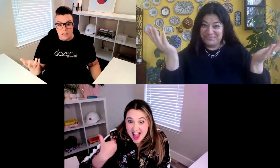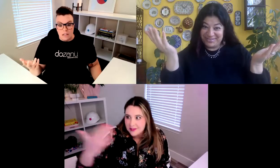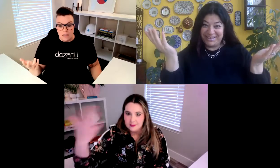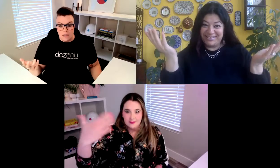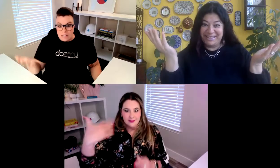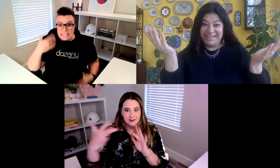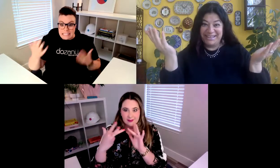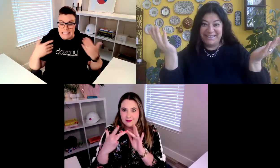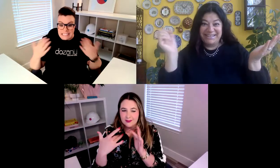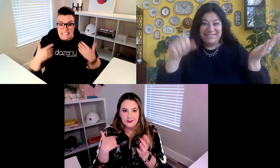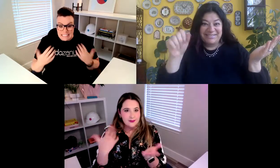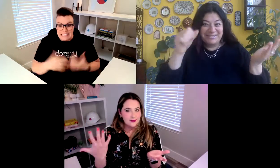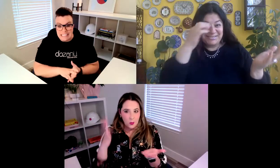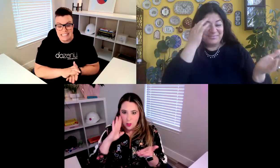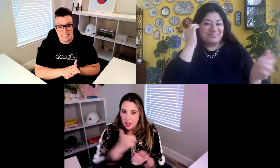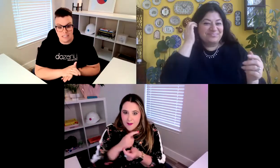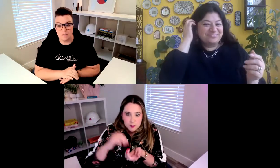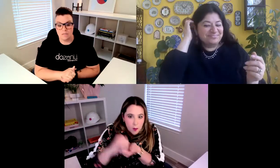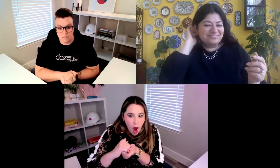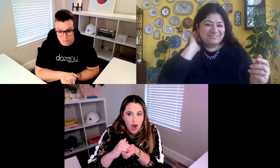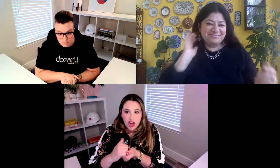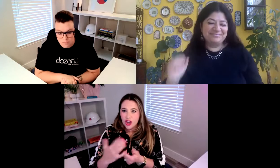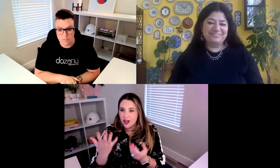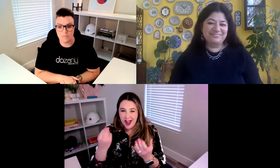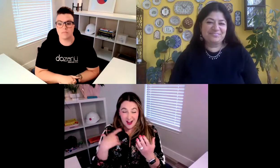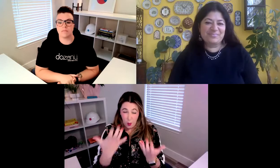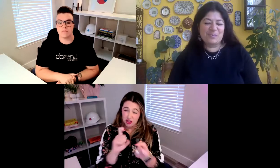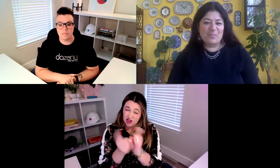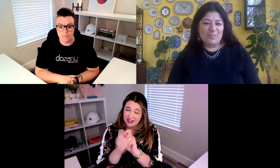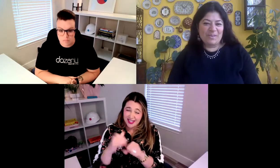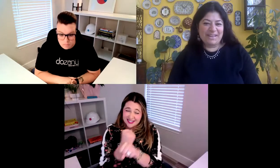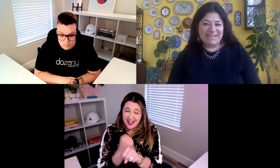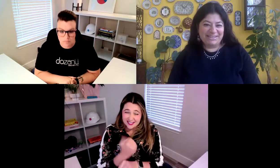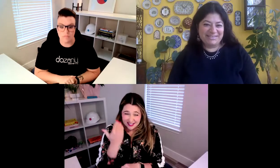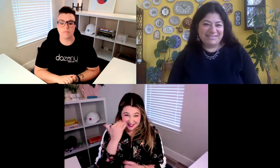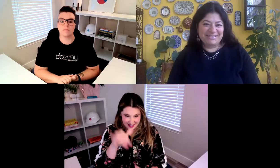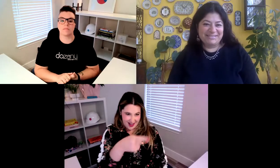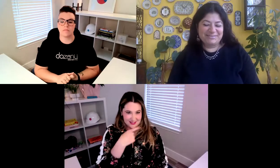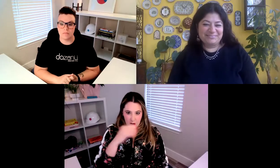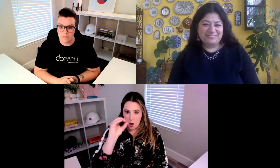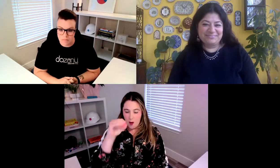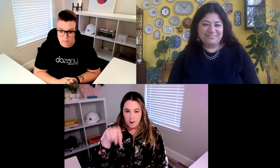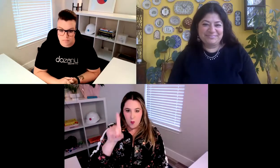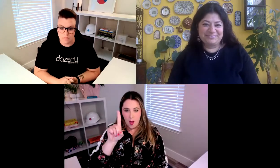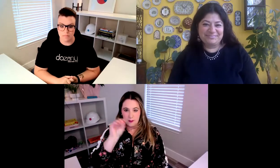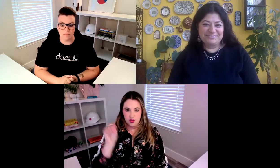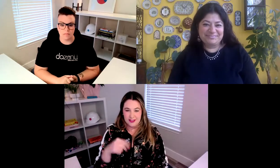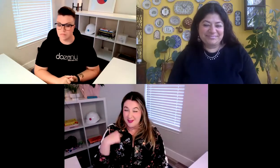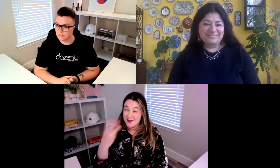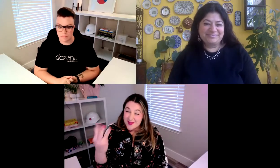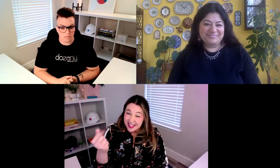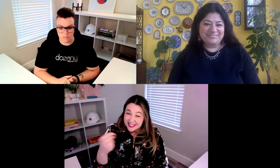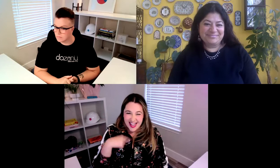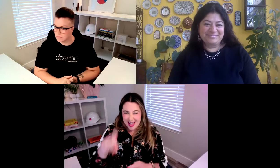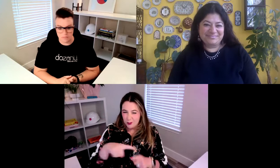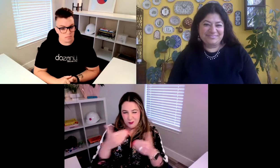right? How amazing. And this is Michelle. Imagine. And if you're out there, come partner with us, contact us. Let's change the